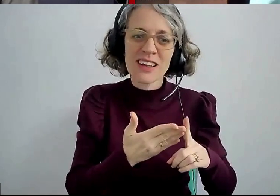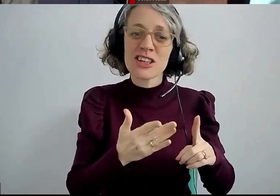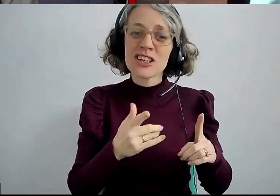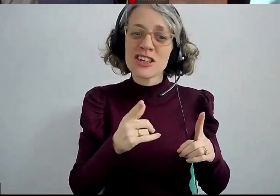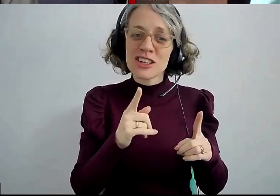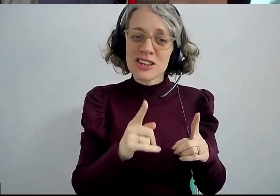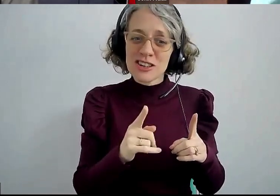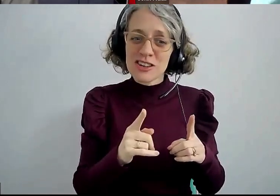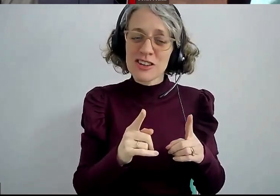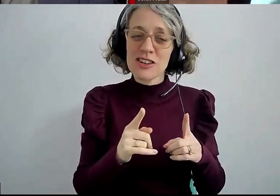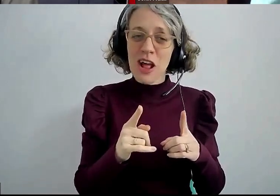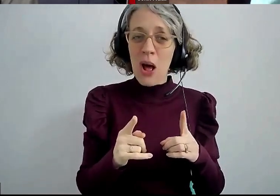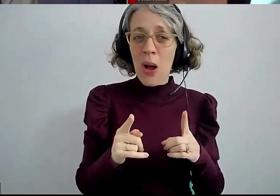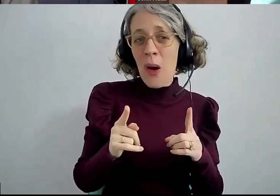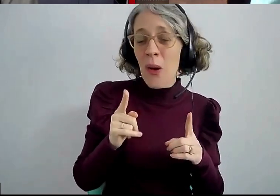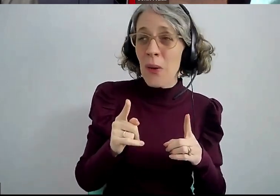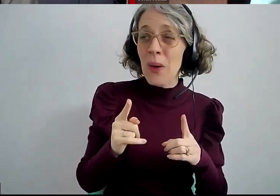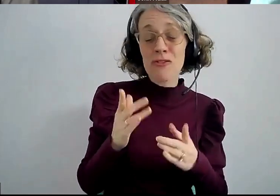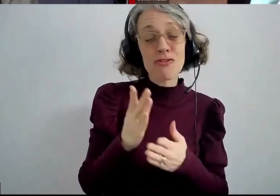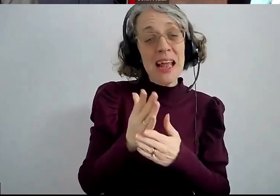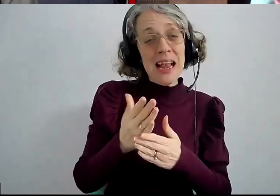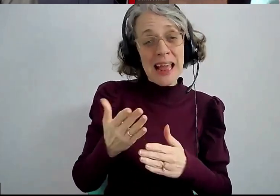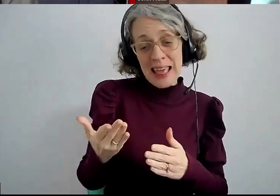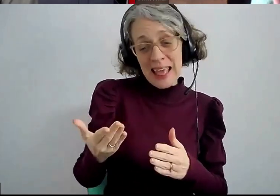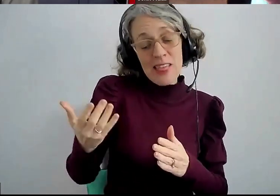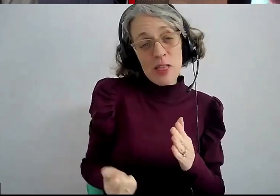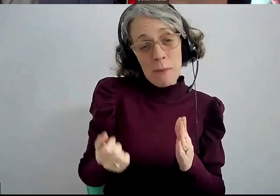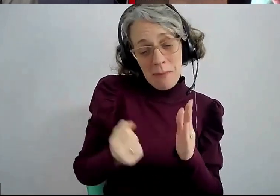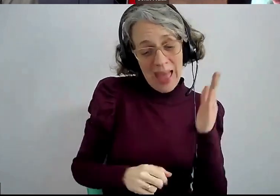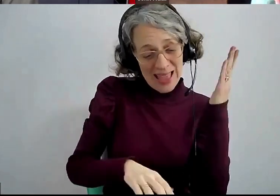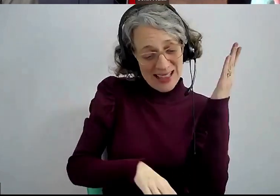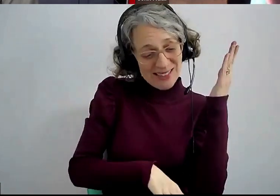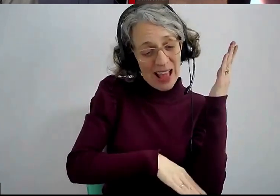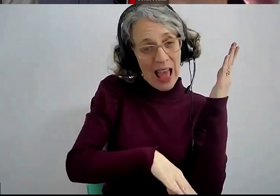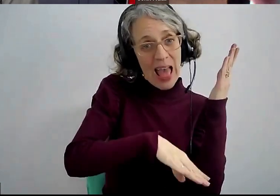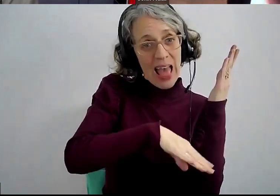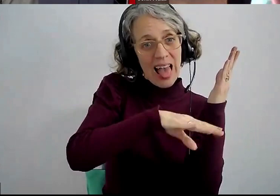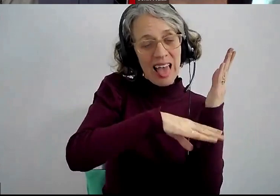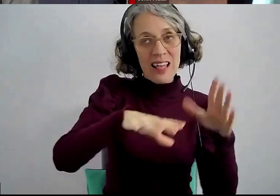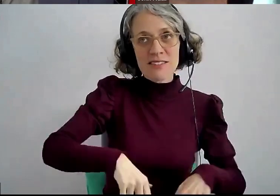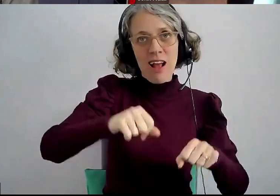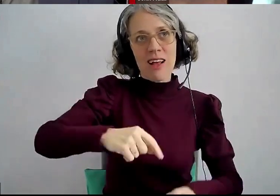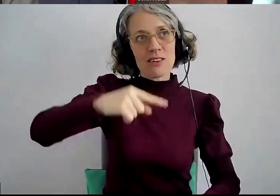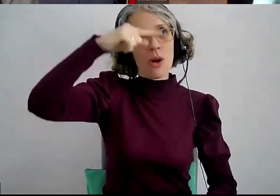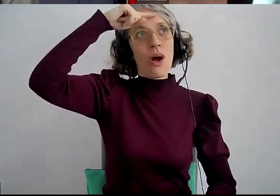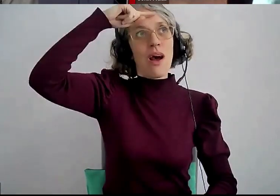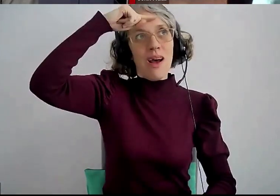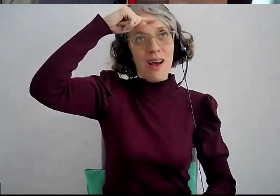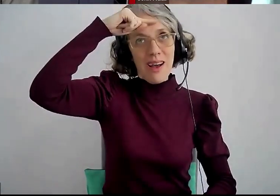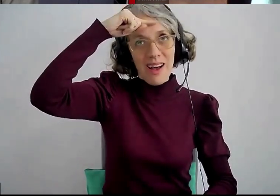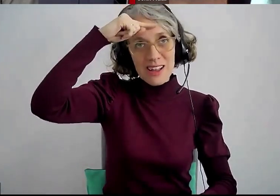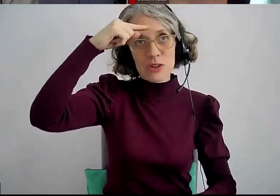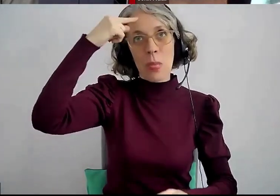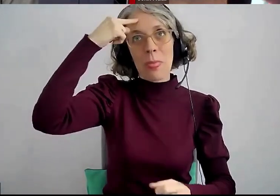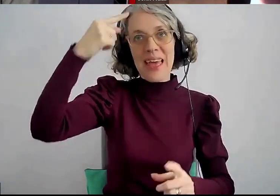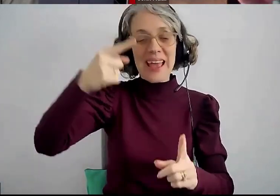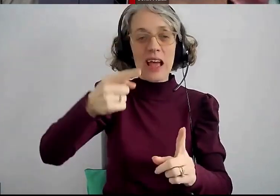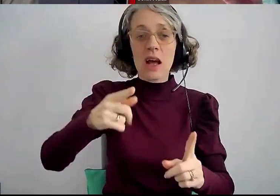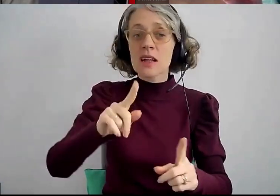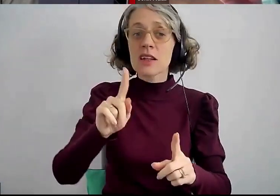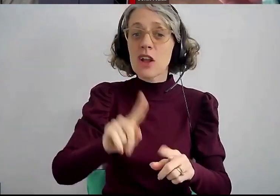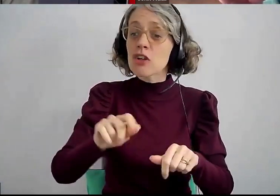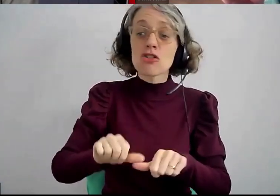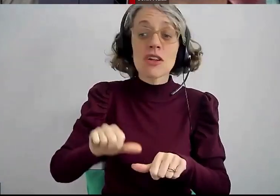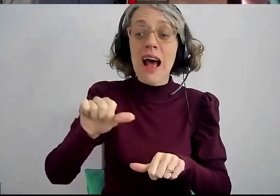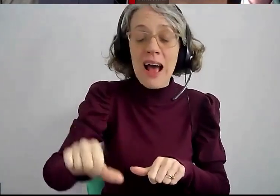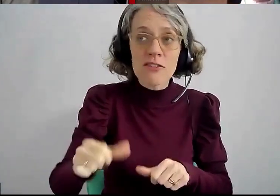ACL starts you on this journey of being able to think, not just afterwards looking back, but during the